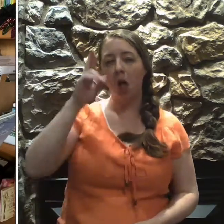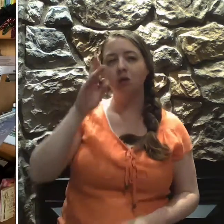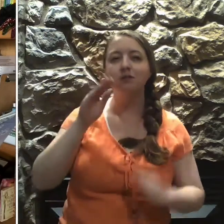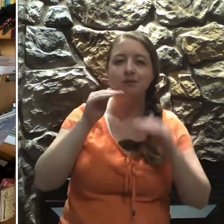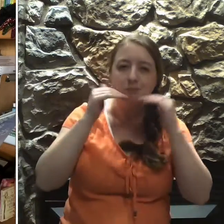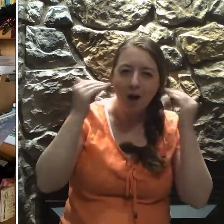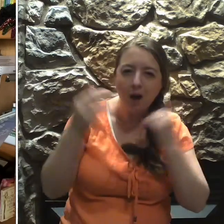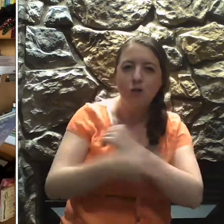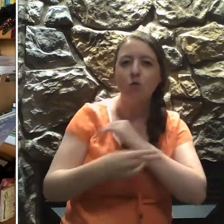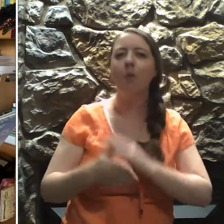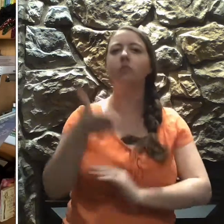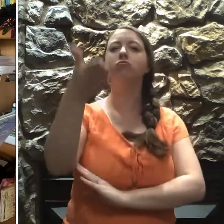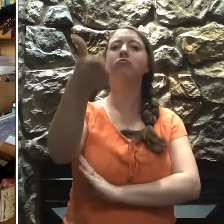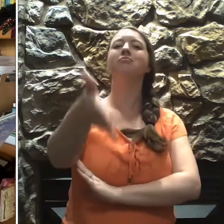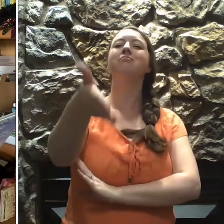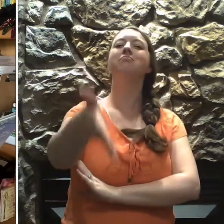hand.